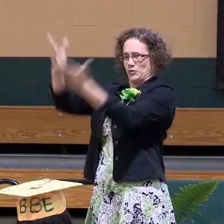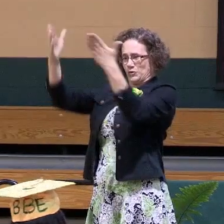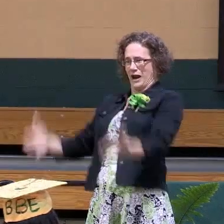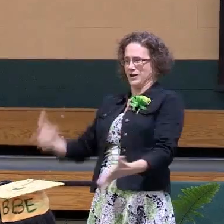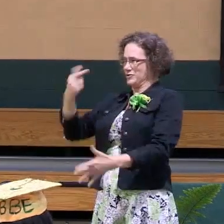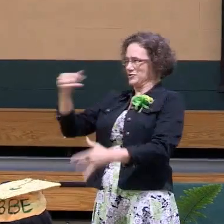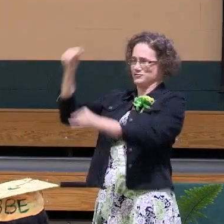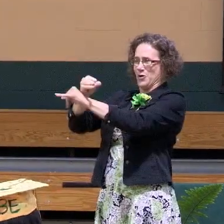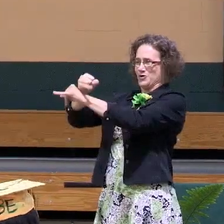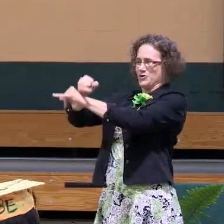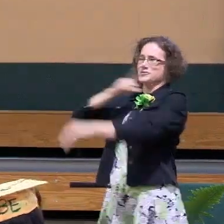for the Deaf.